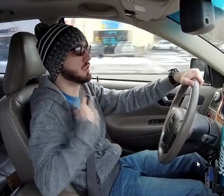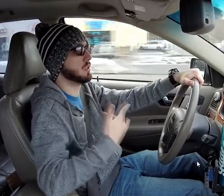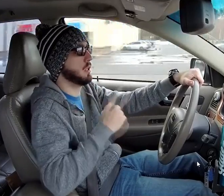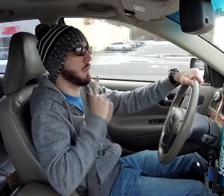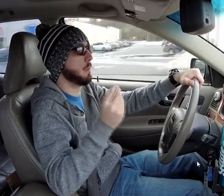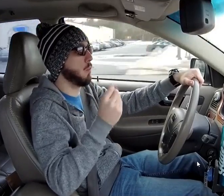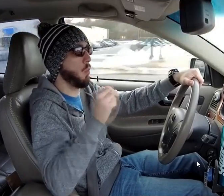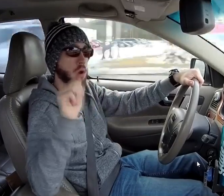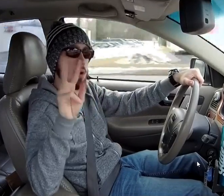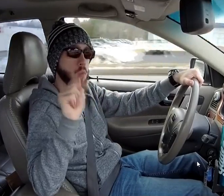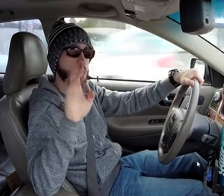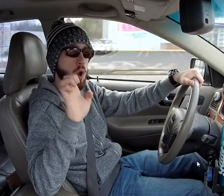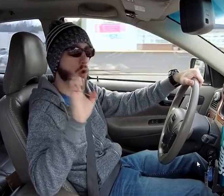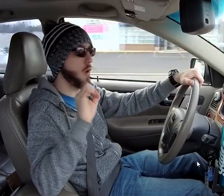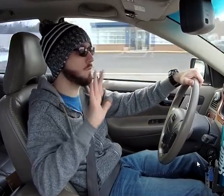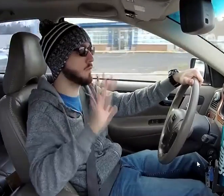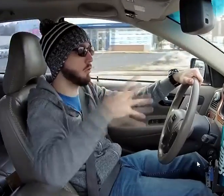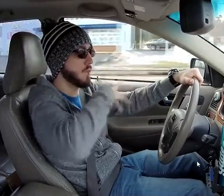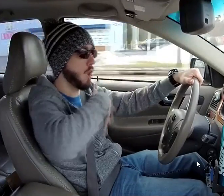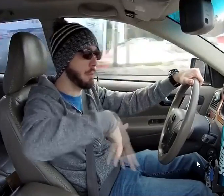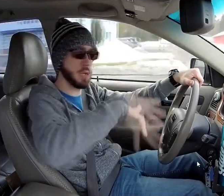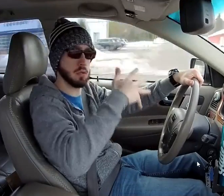Because deaf people have a tendency